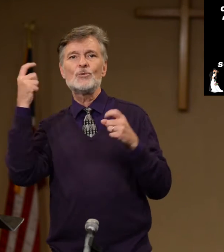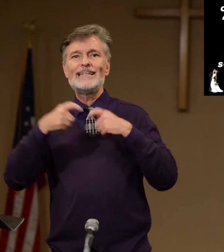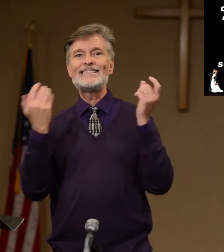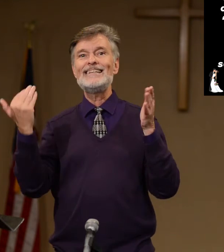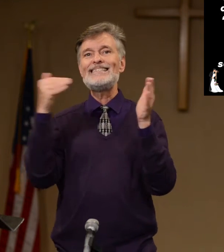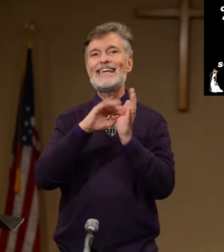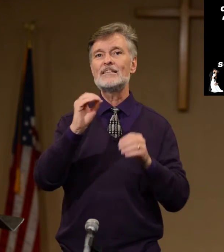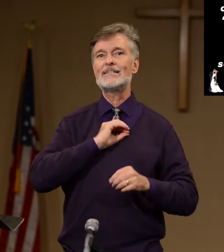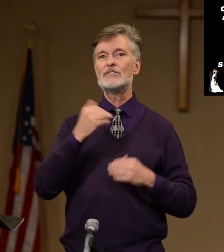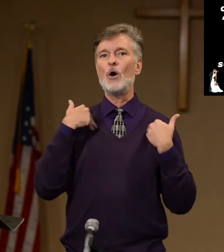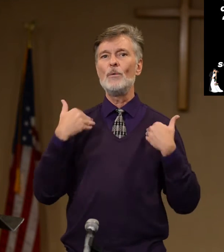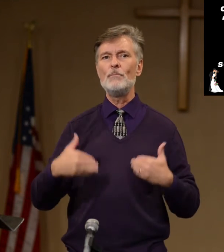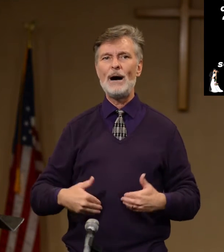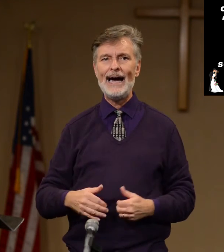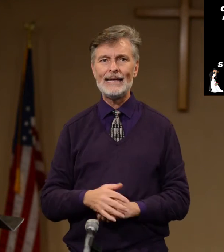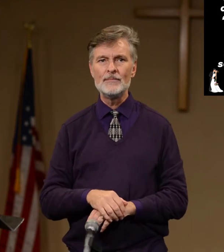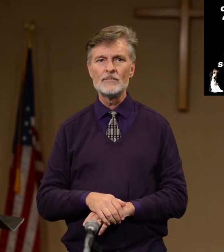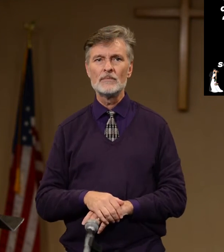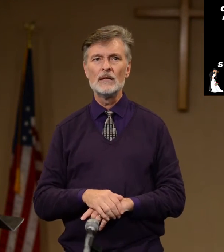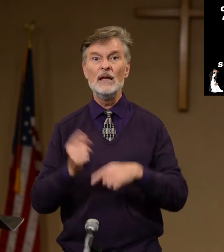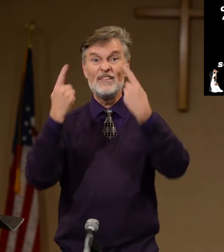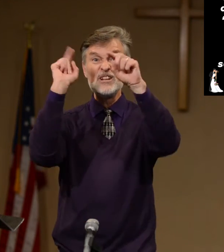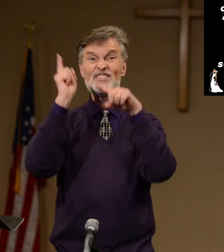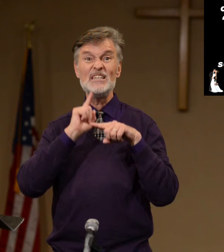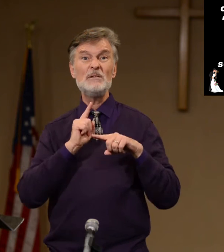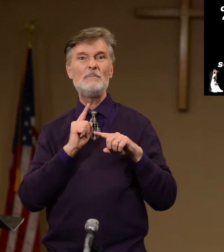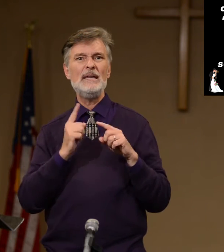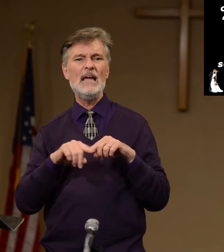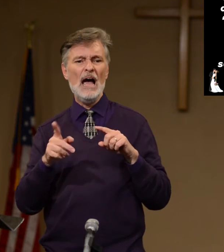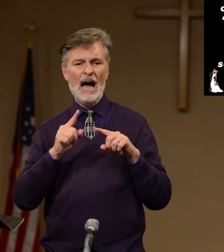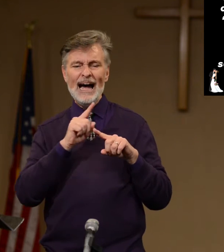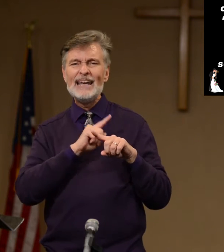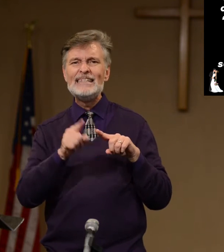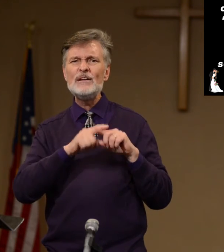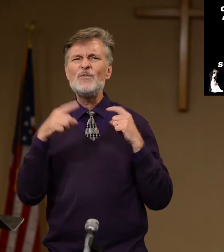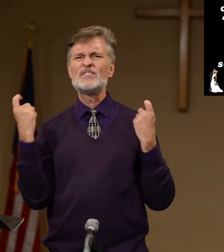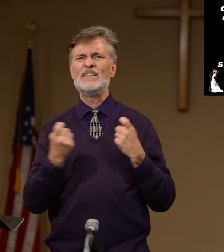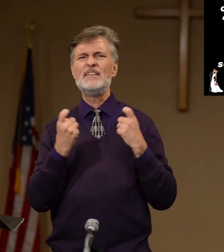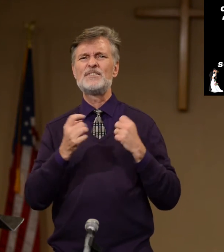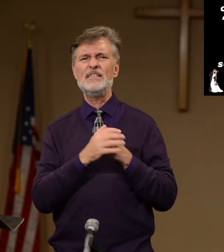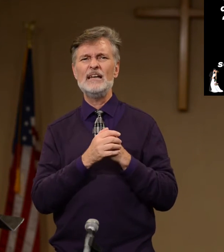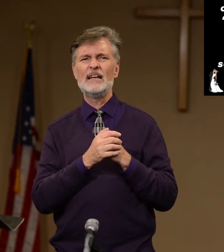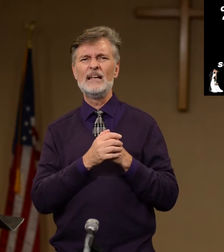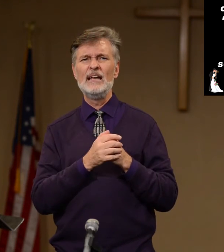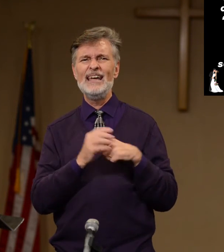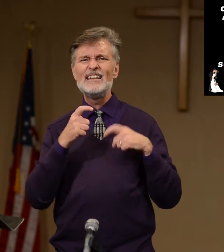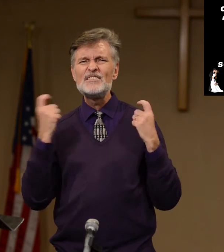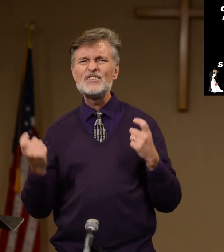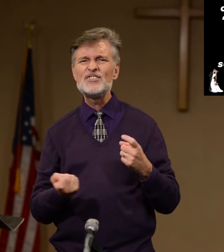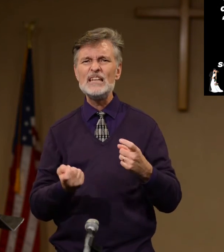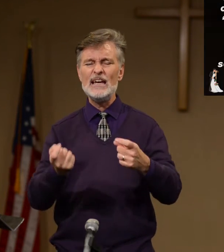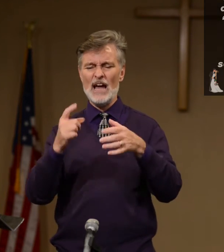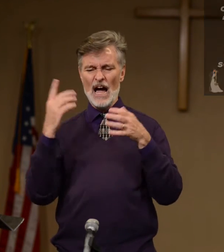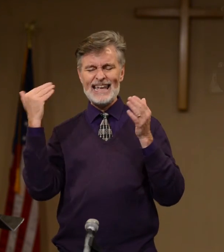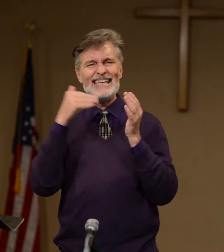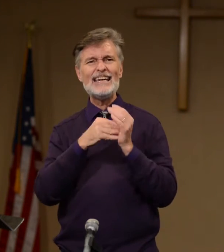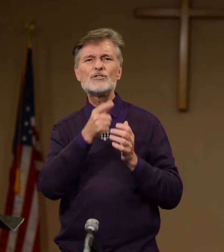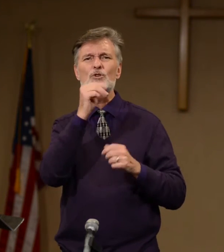sexually sins against his own body. There does seem to be a difference in this sin. It is a sin against who